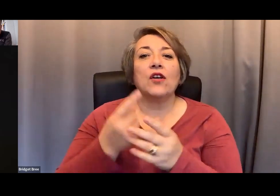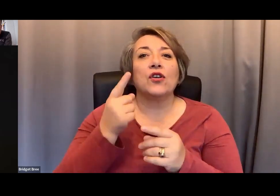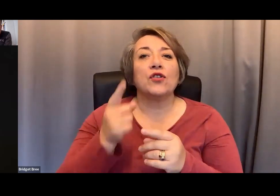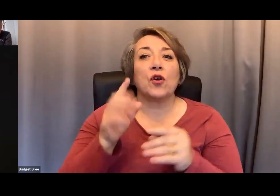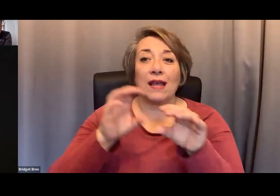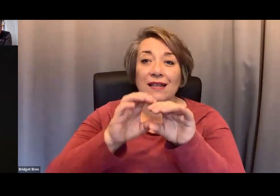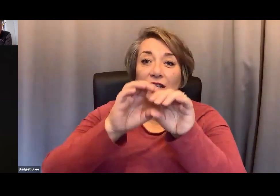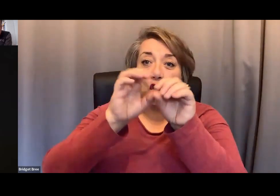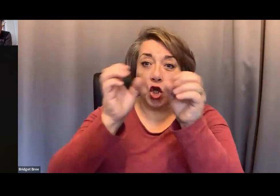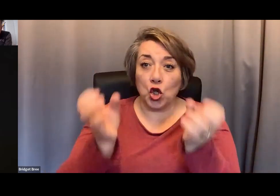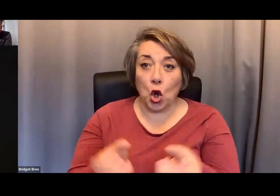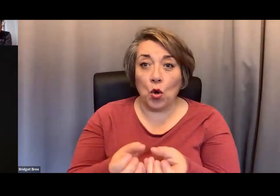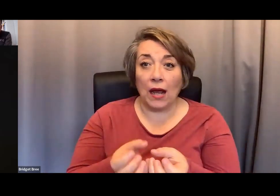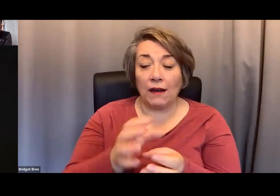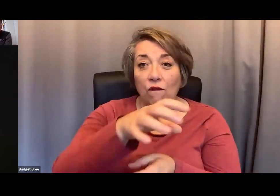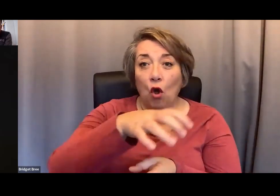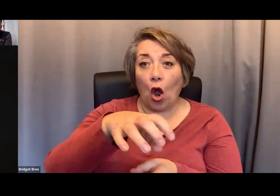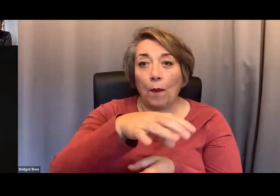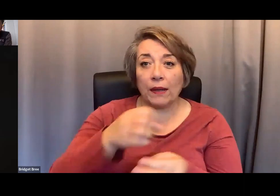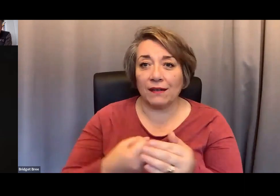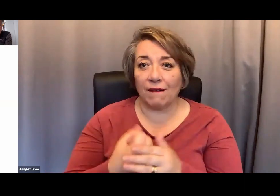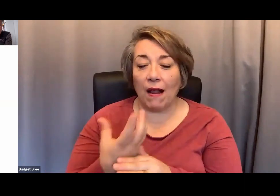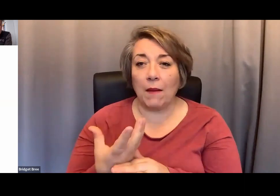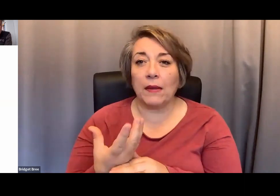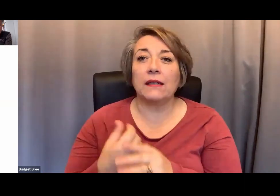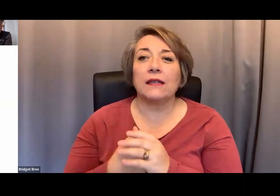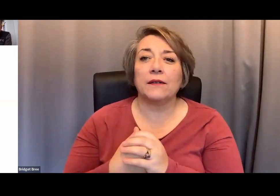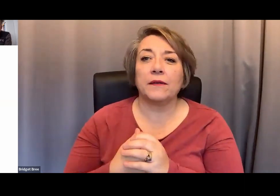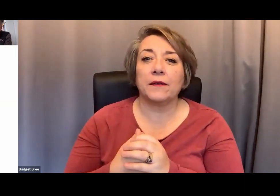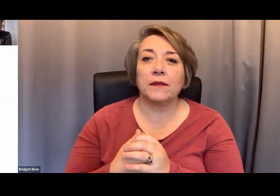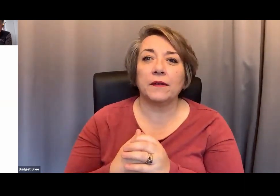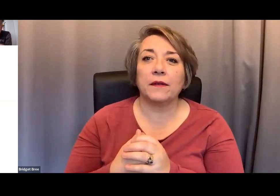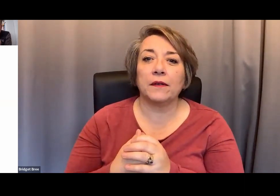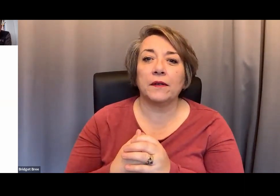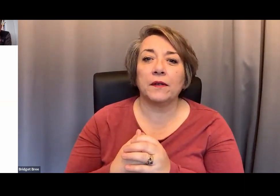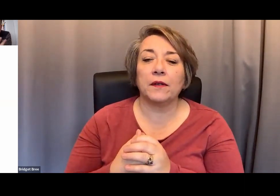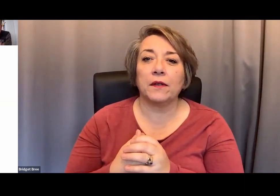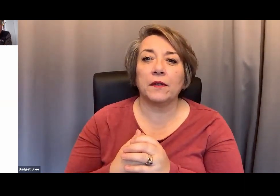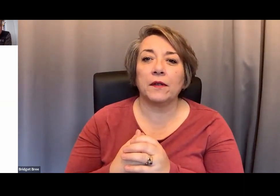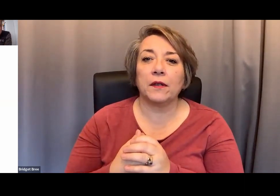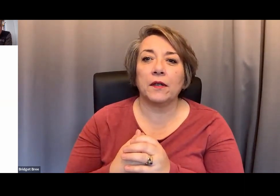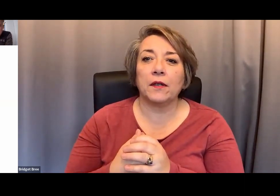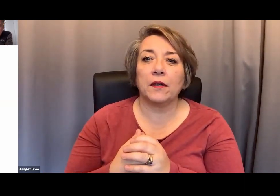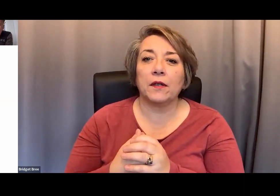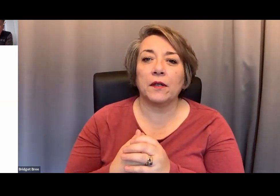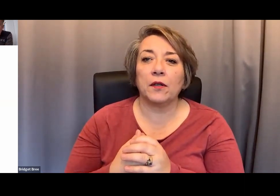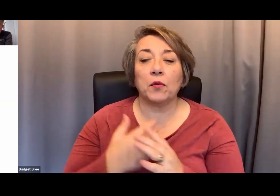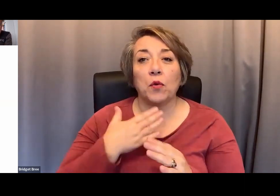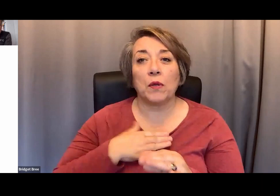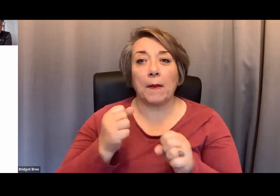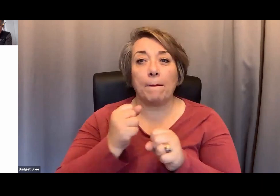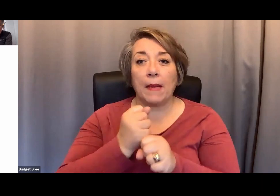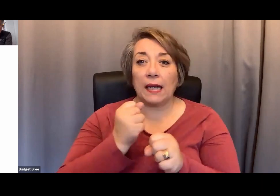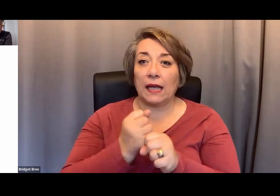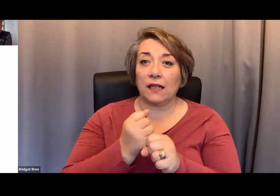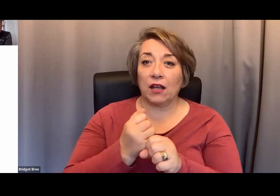for urban development book. In order to make it very practical, we also said, well, it's about three things. We need to